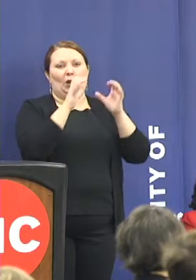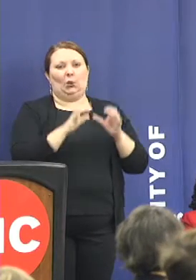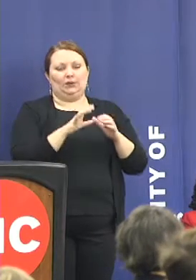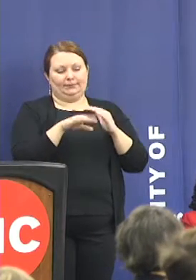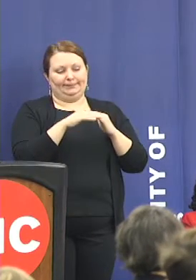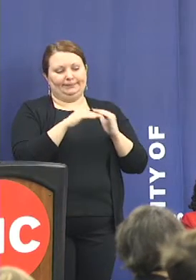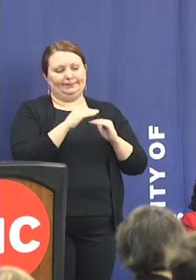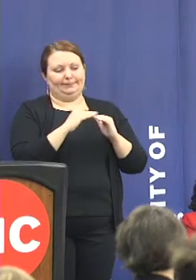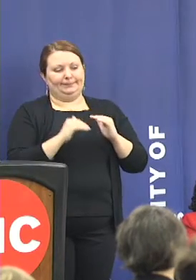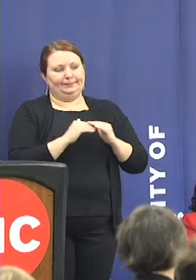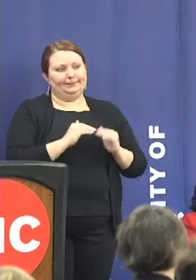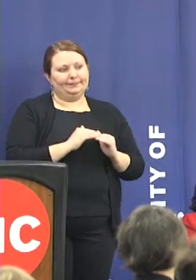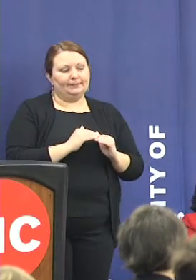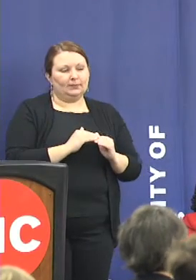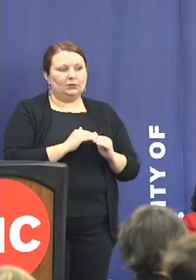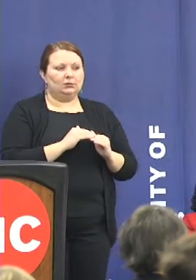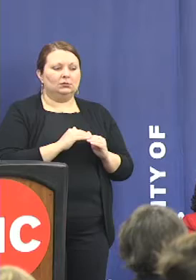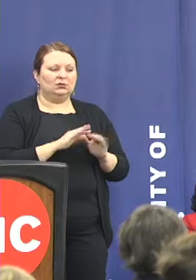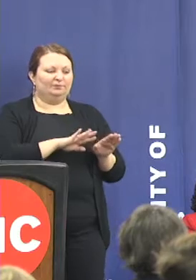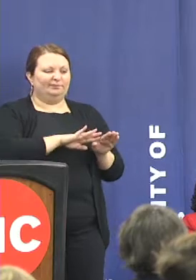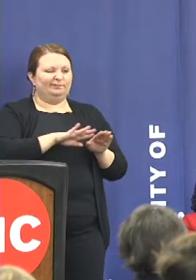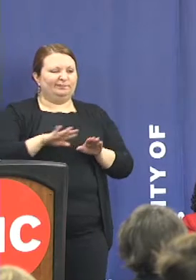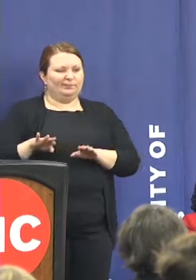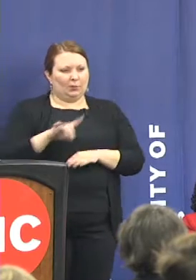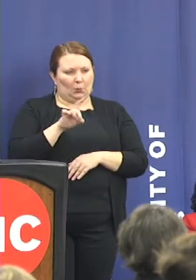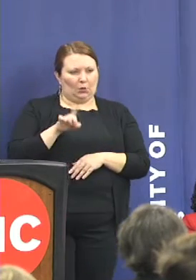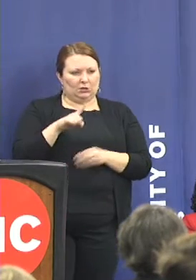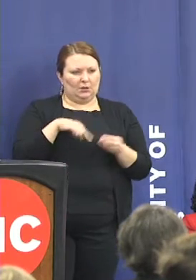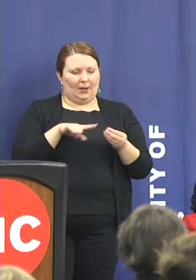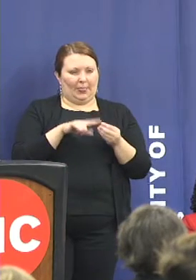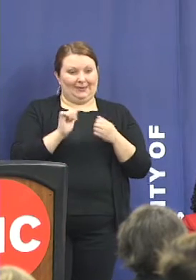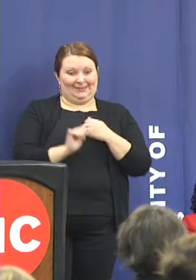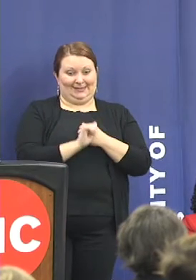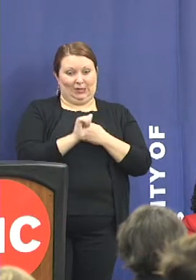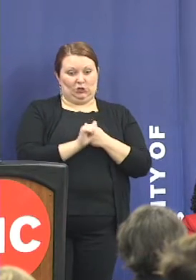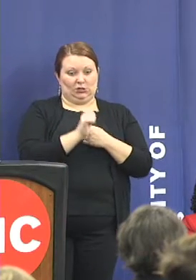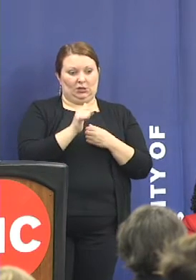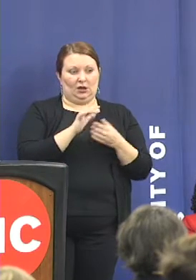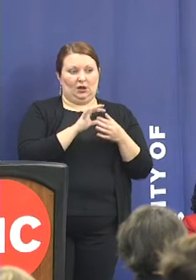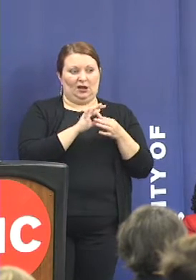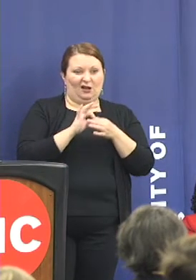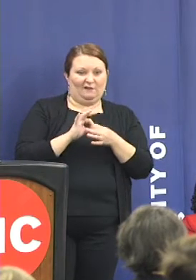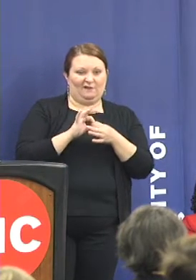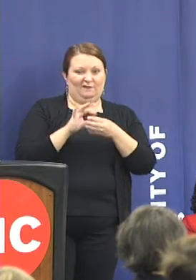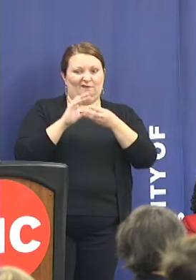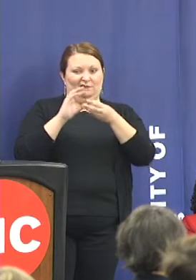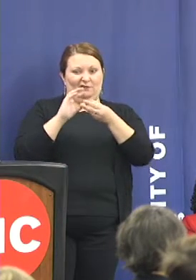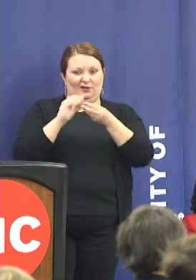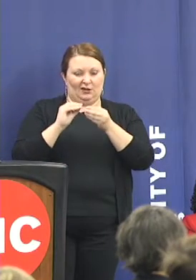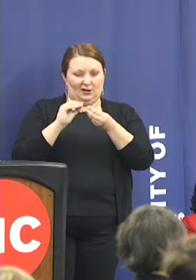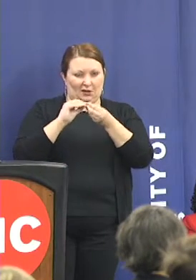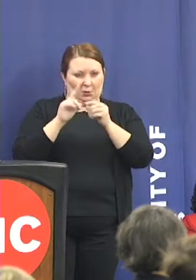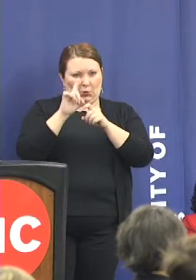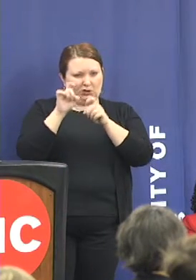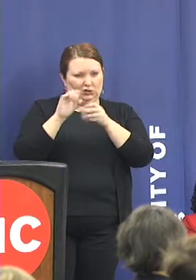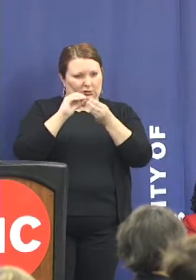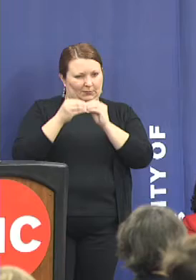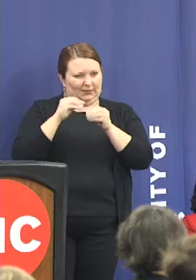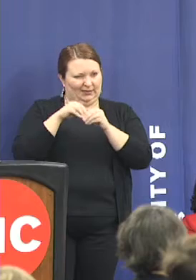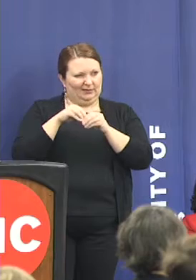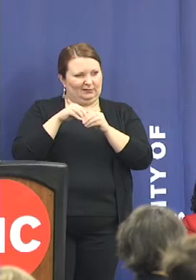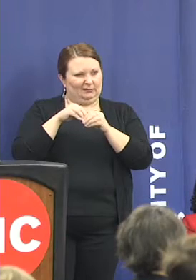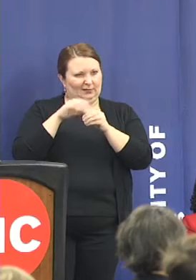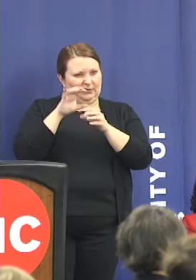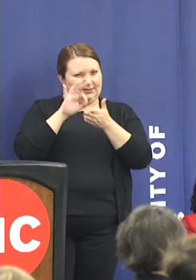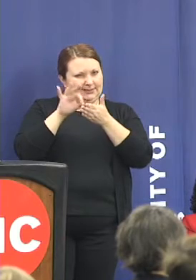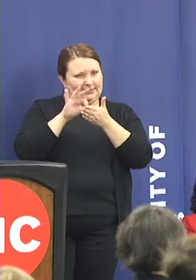highlighted. So setting aside kind of the question of the dangers of enumeration in the census, and I know several scholars in this room